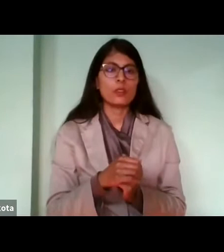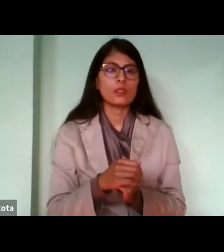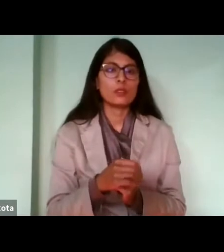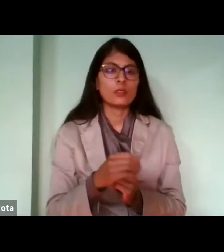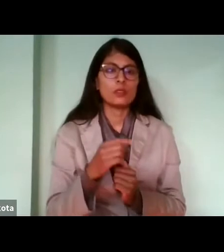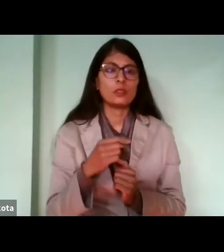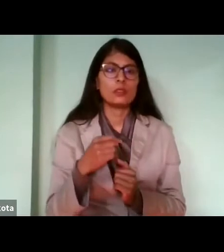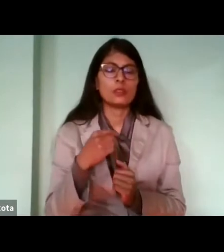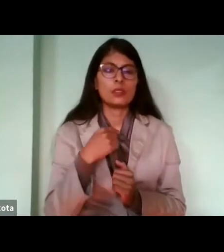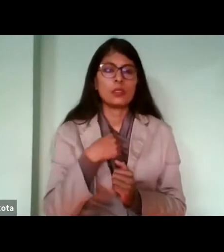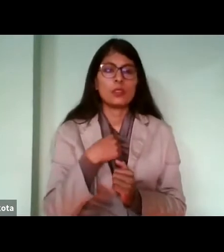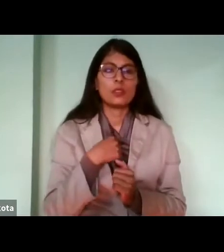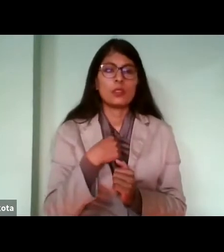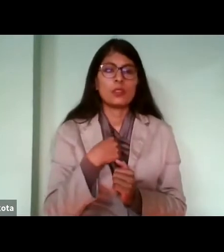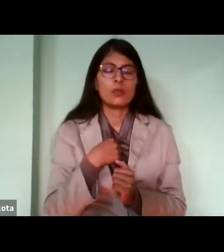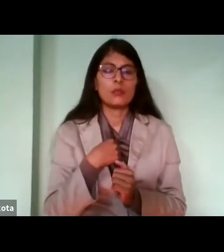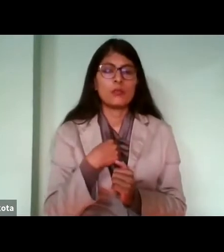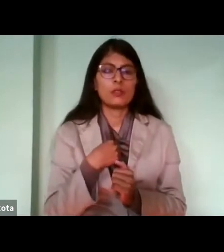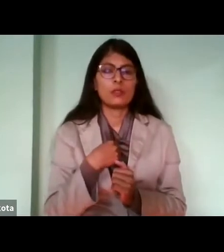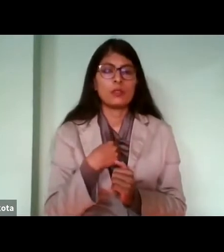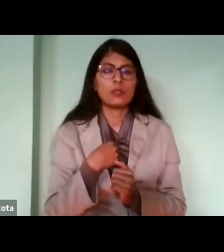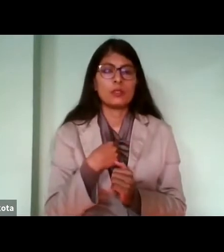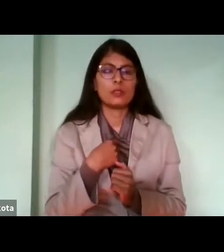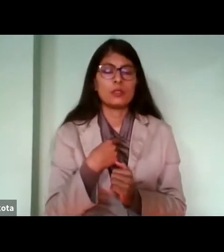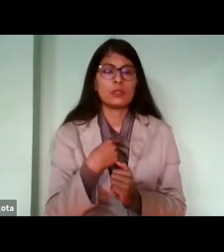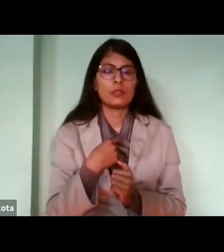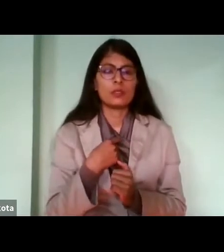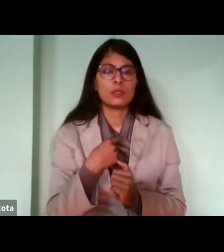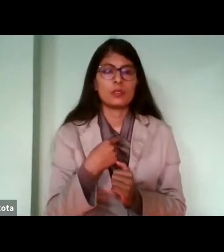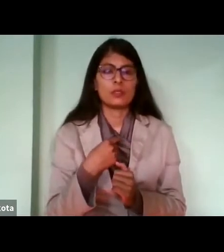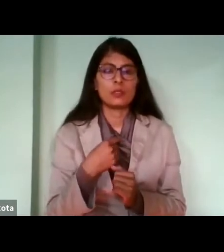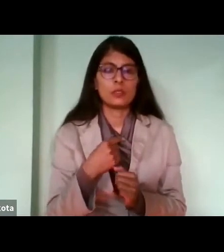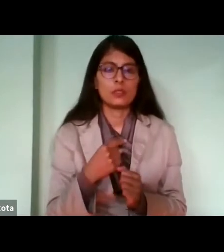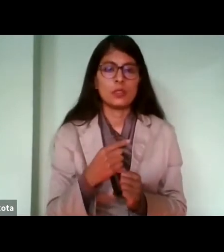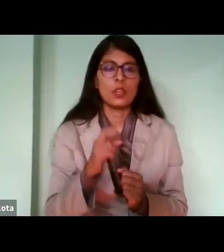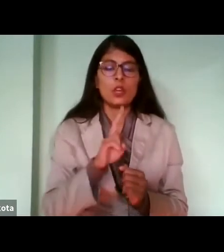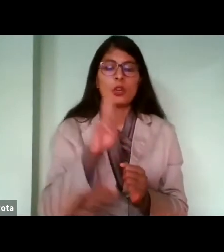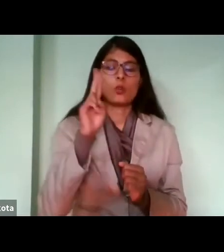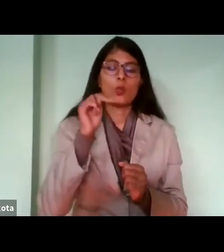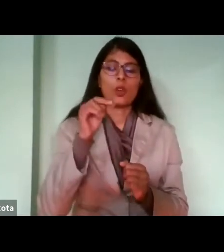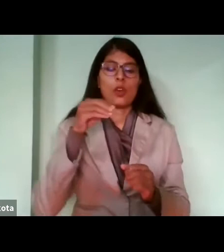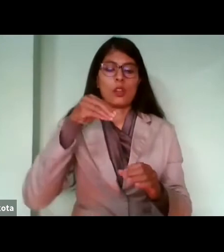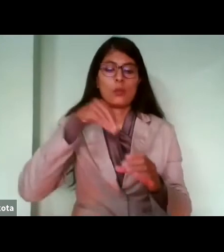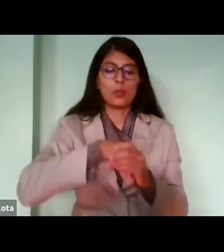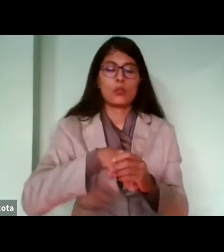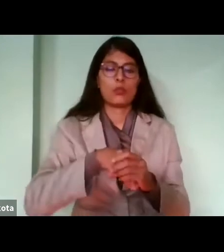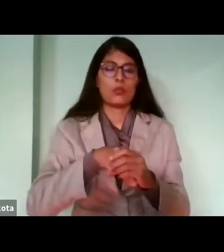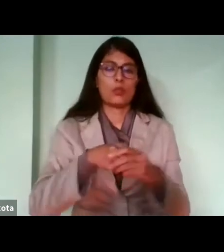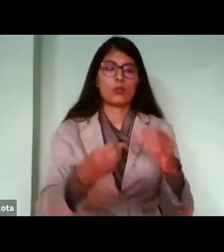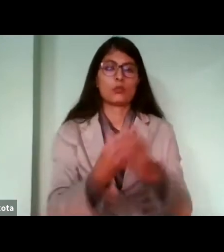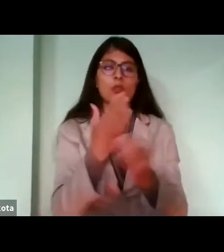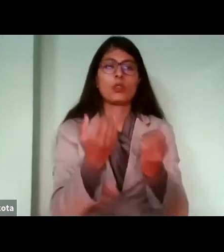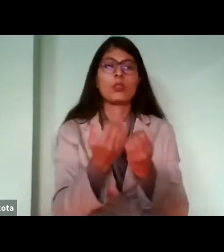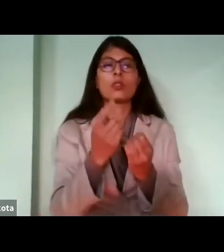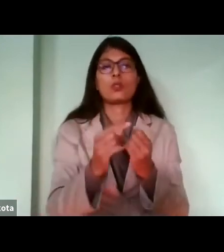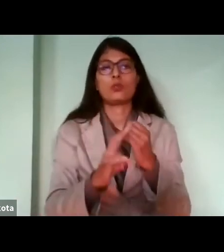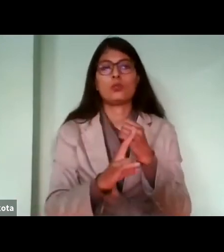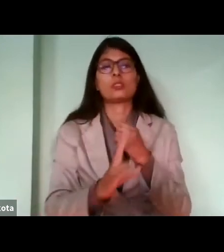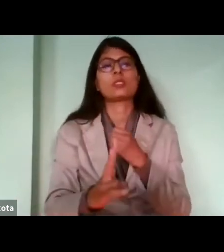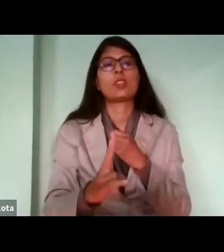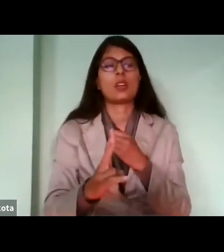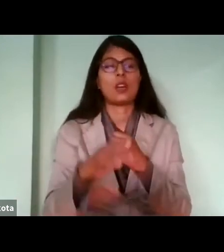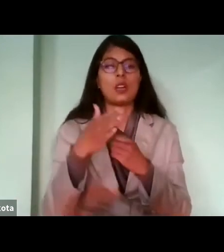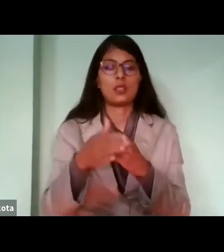I find it incredible that a body that was established within the UN to prevent discrimination,